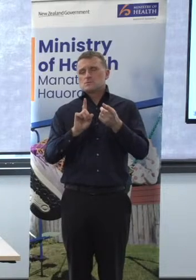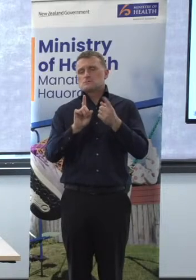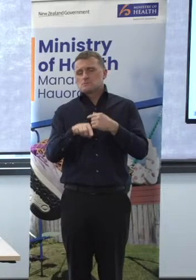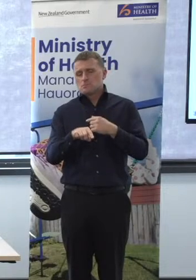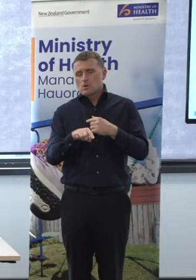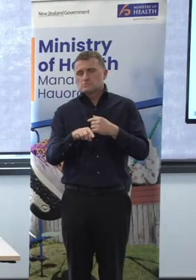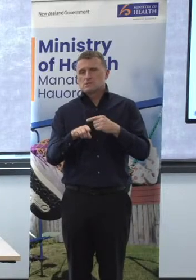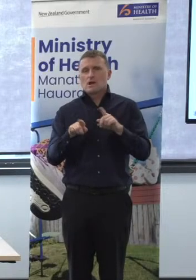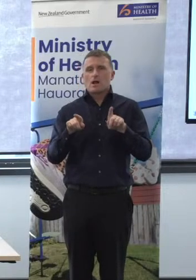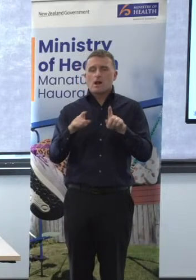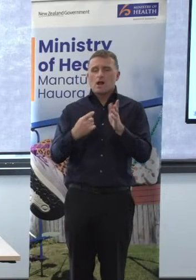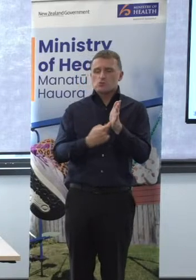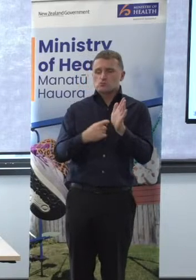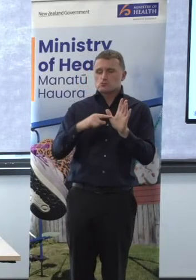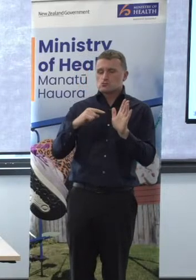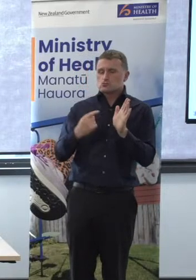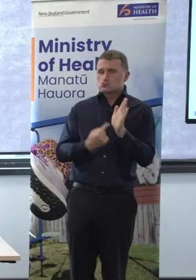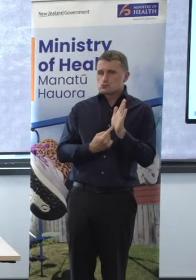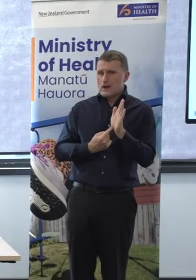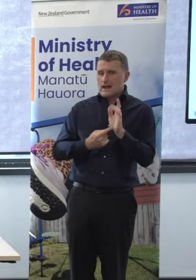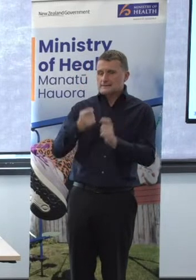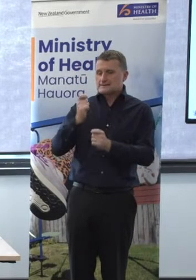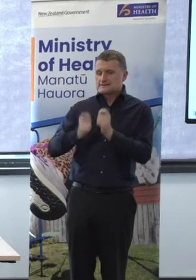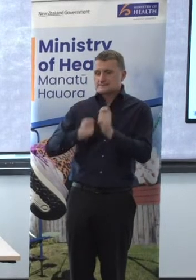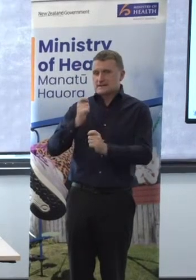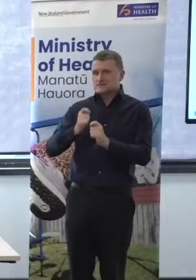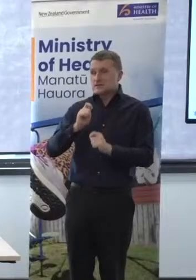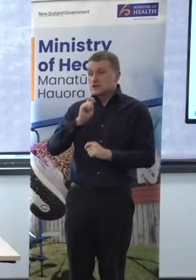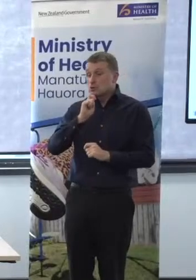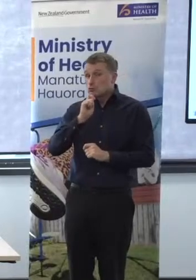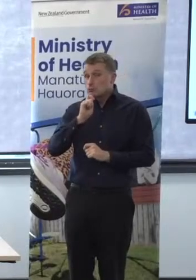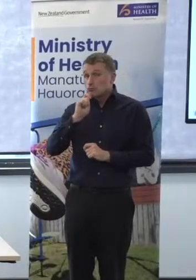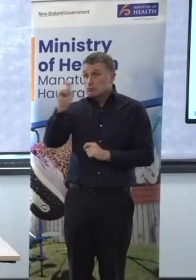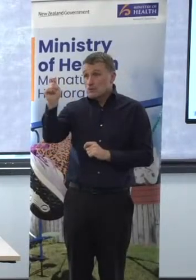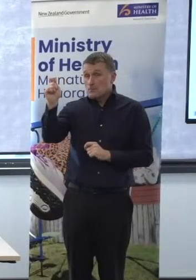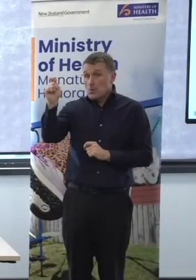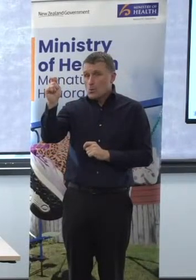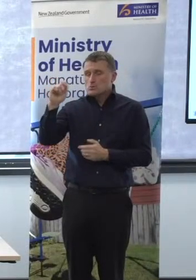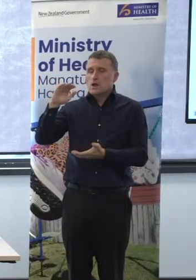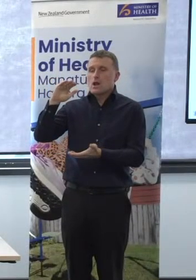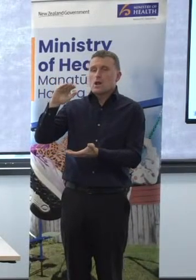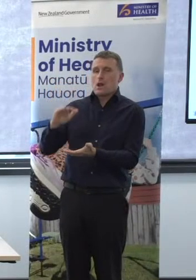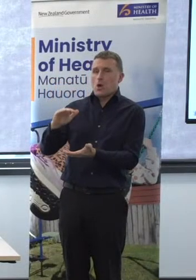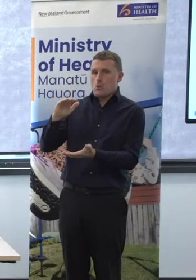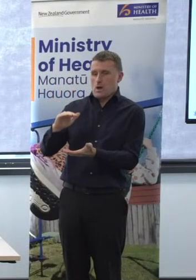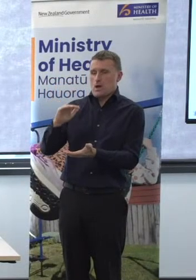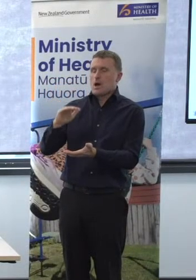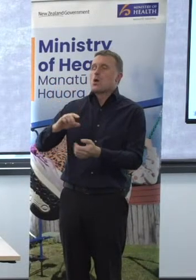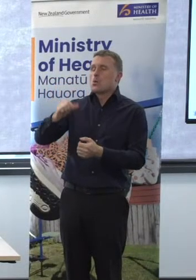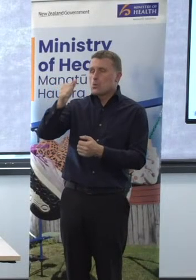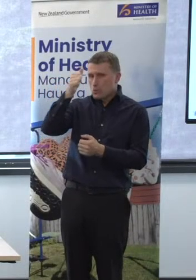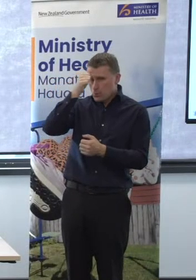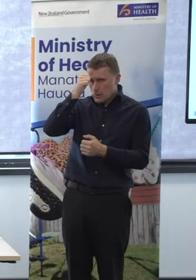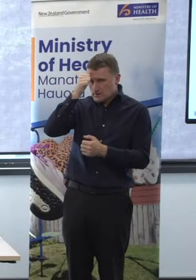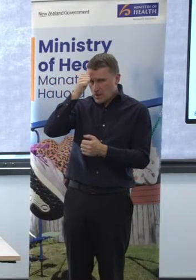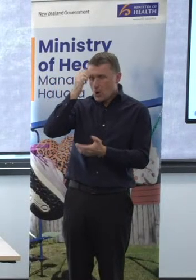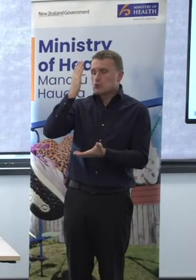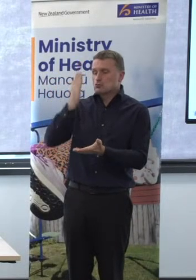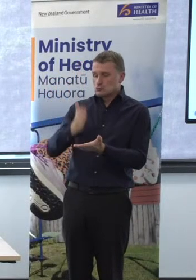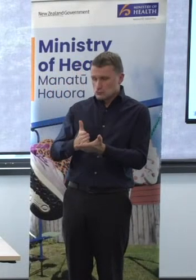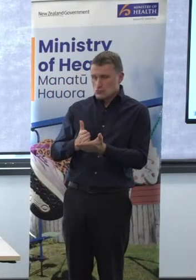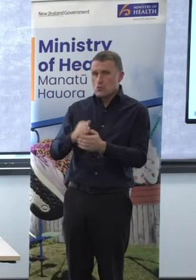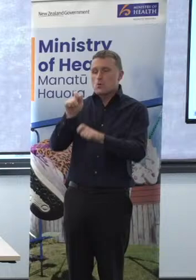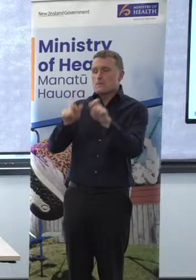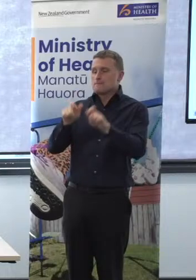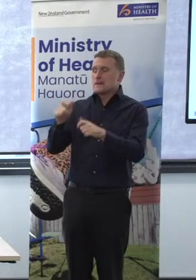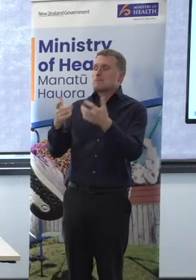that get reported, that's a lower bound for the total number of cases. So we know for sure that those are true cases, and then there'll